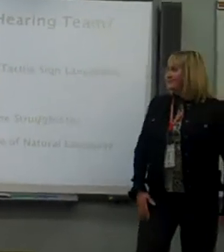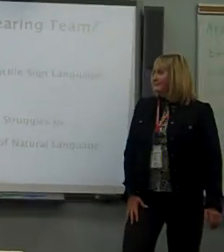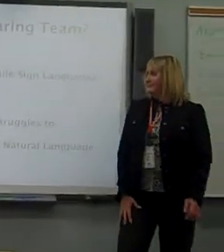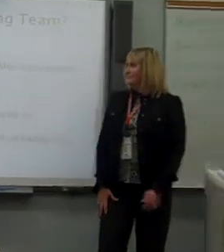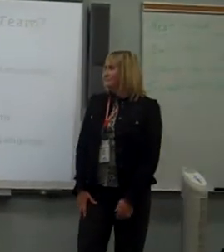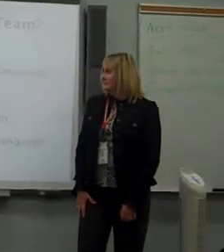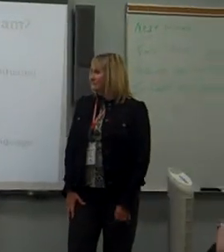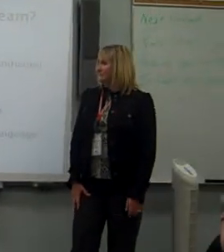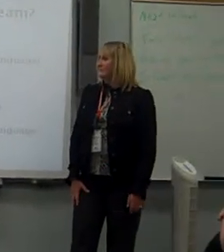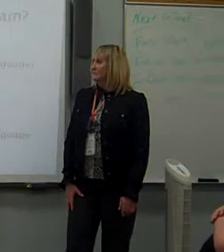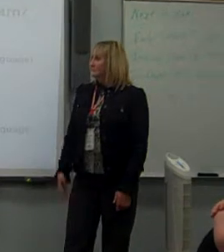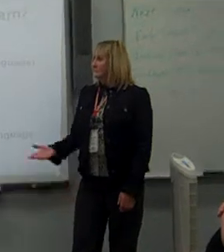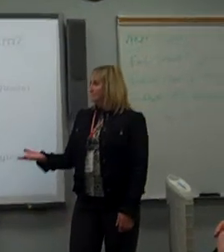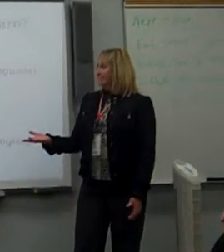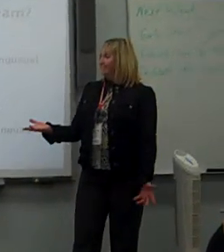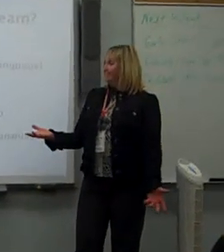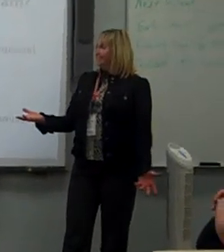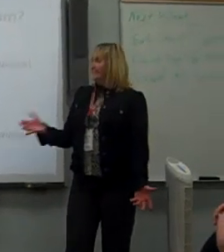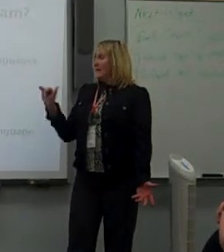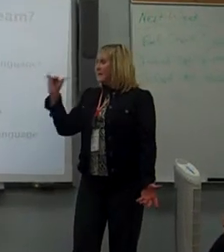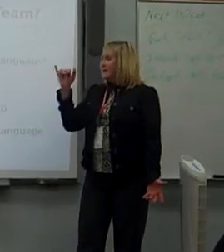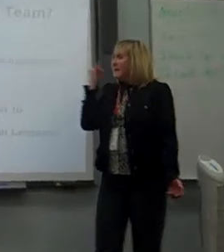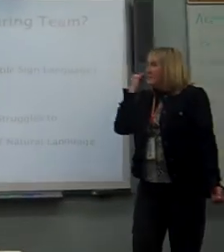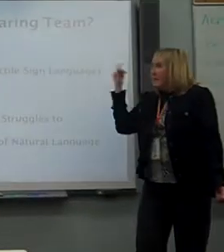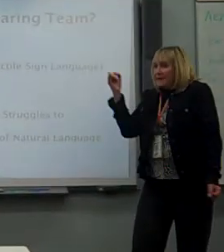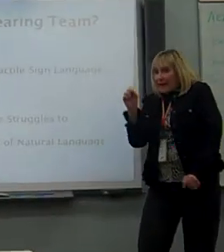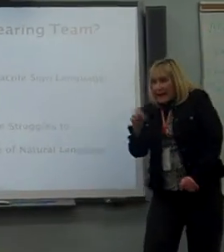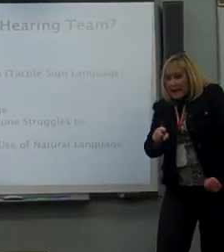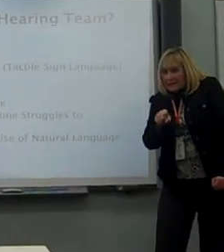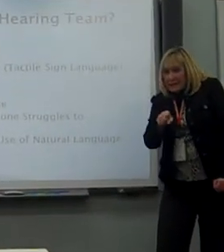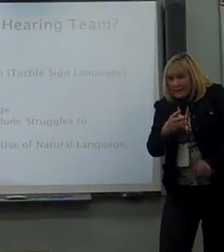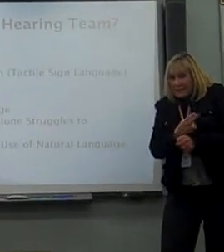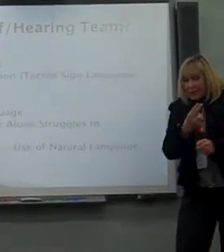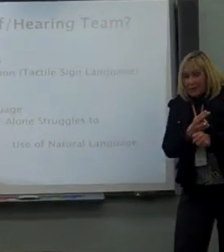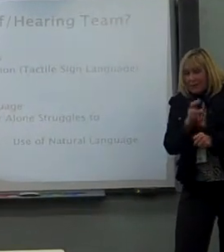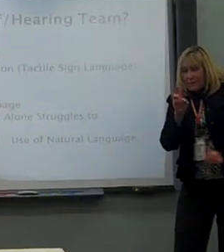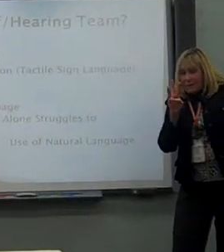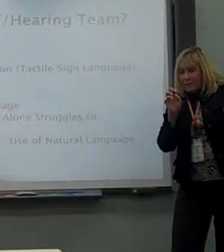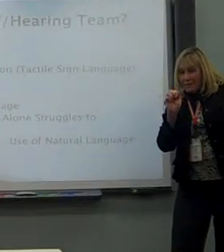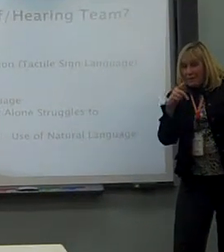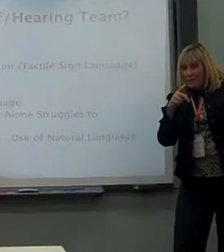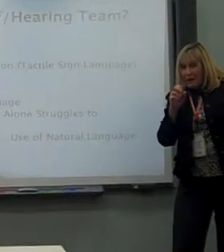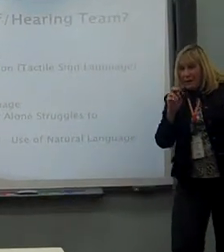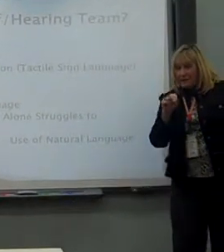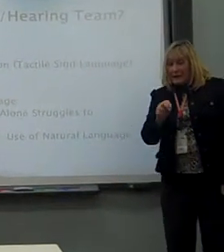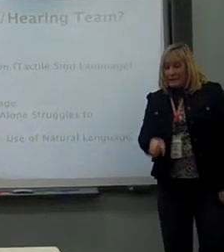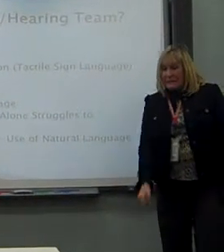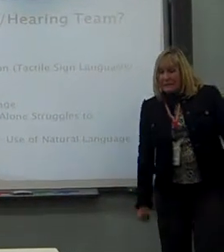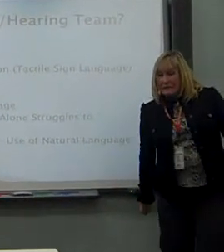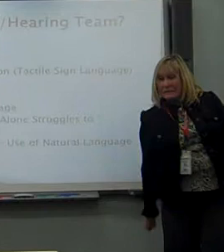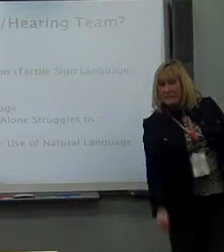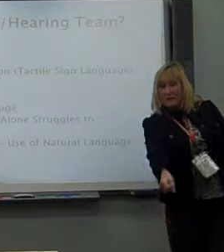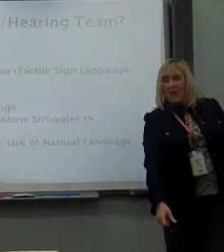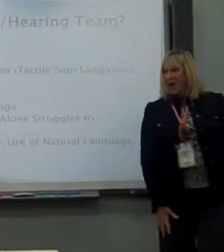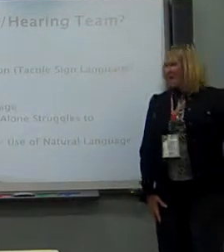Because, just because of my mistake in the interpretation, that could have impacted her forever.